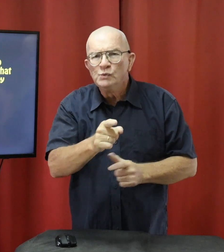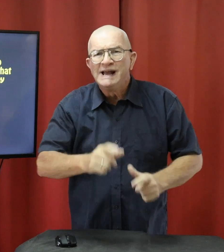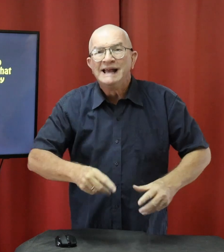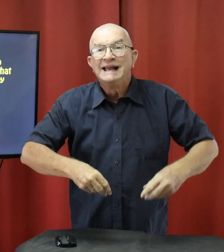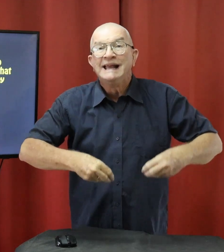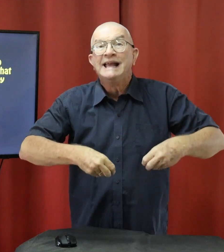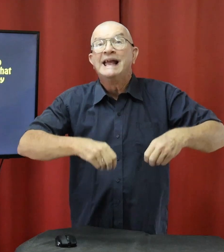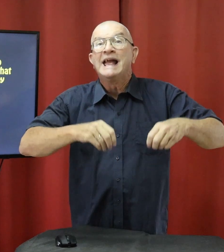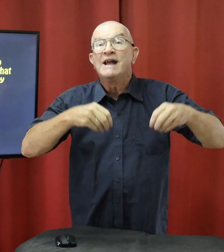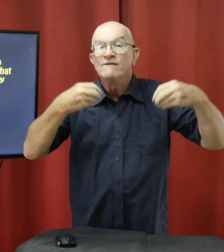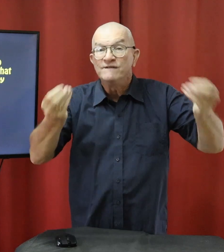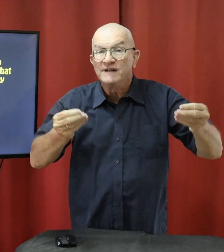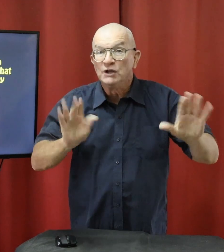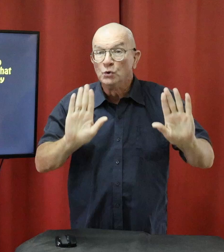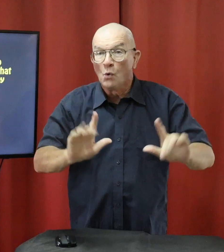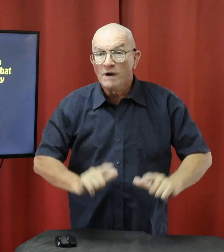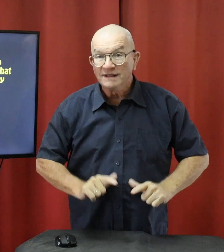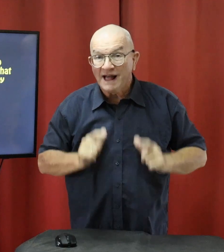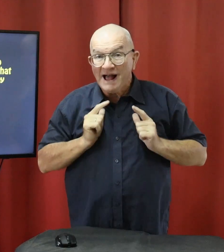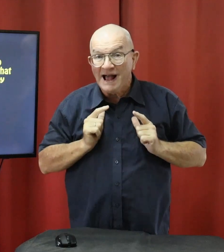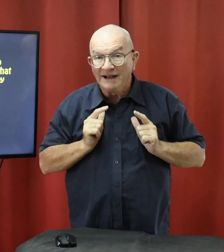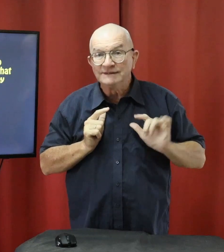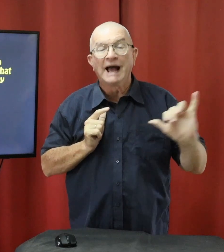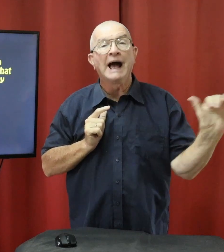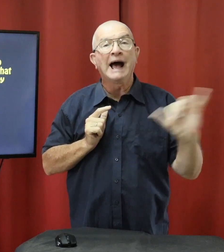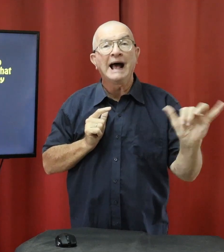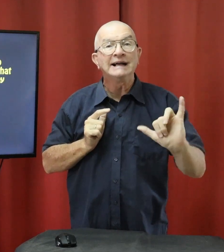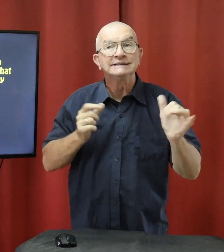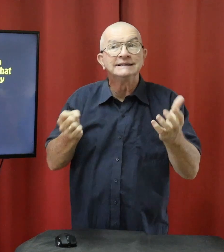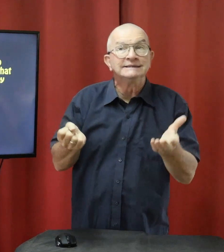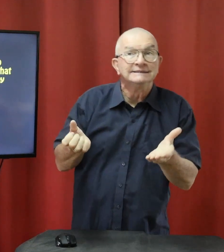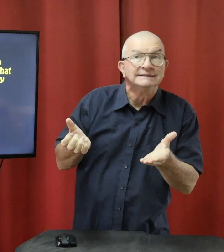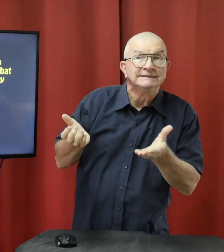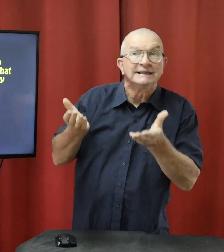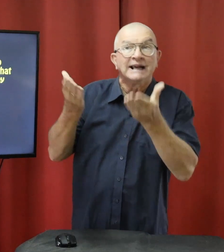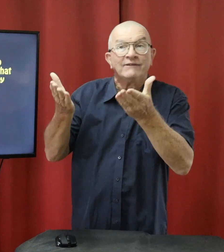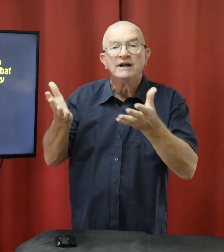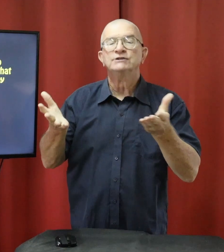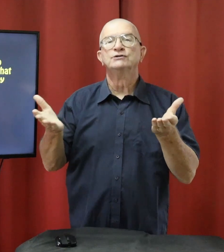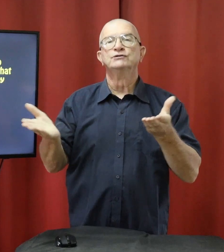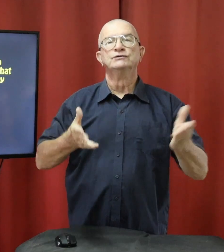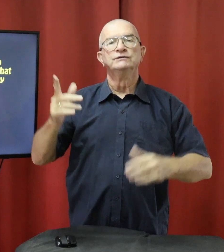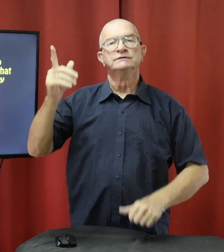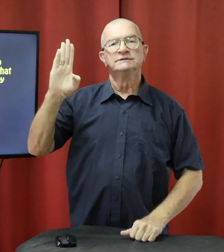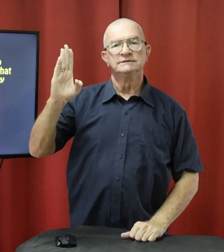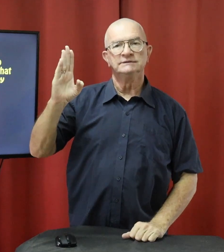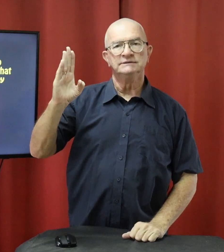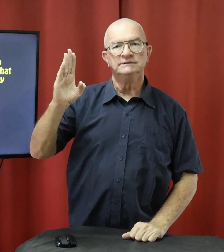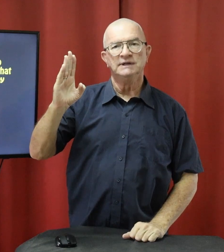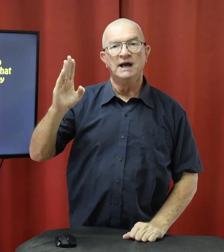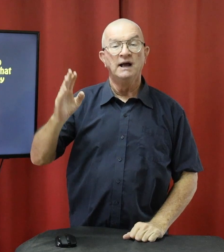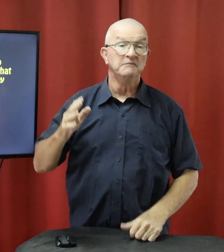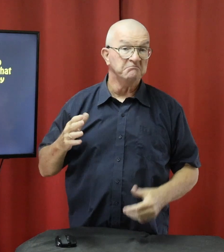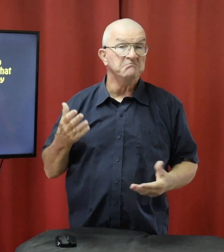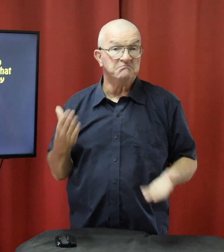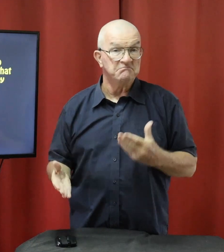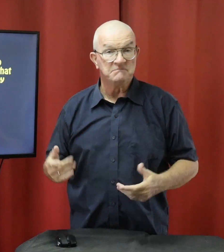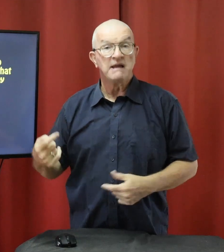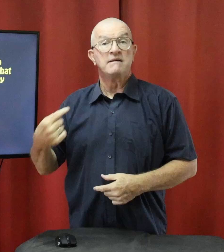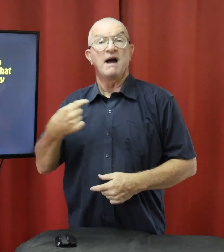makes you give your lives as a sacrifice in serving God. Maybe I will have